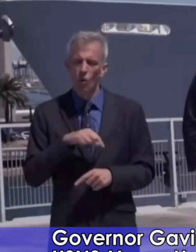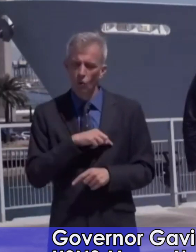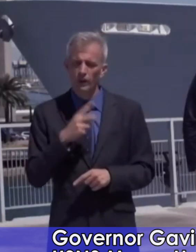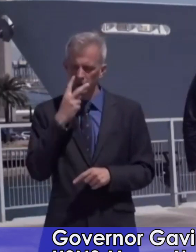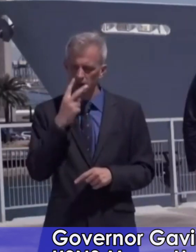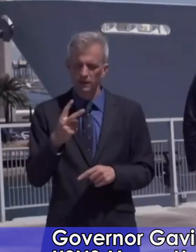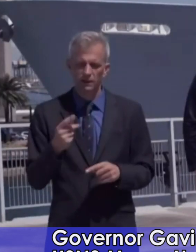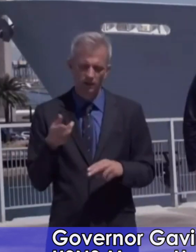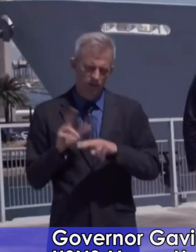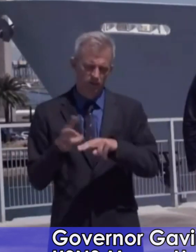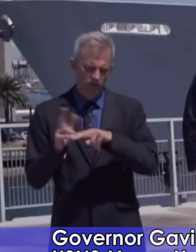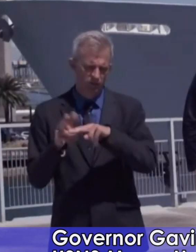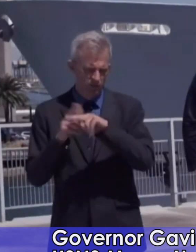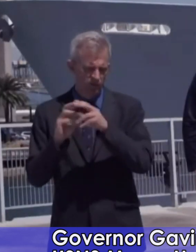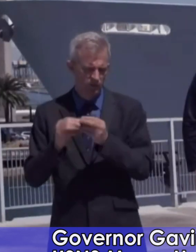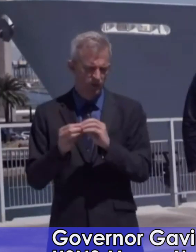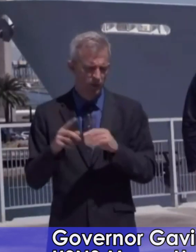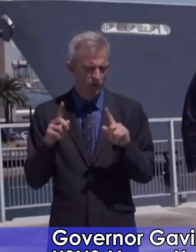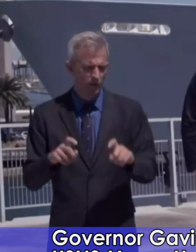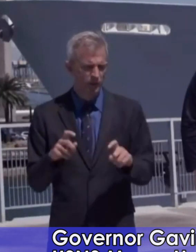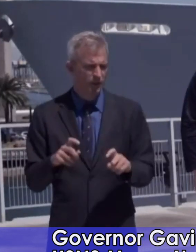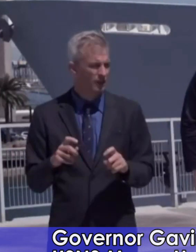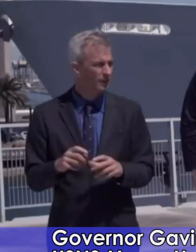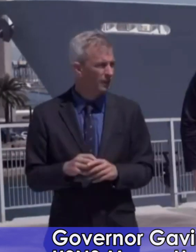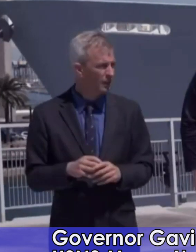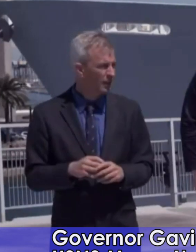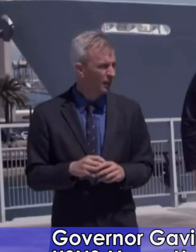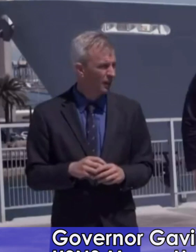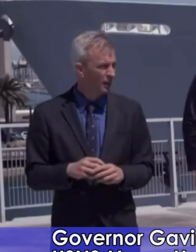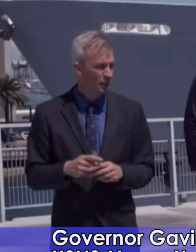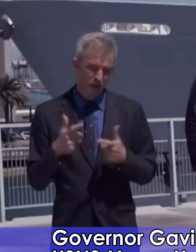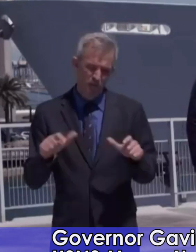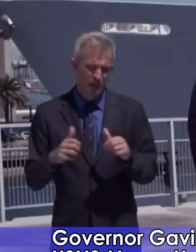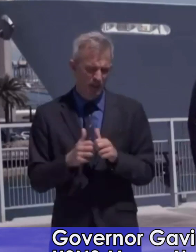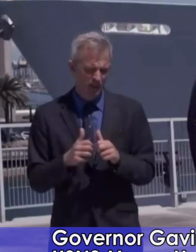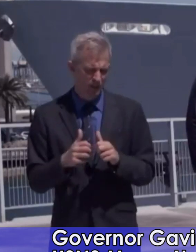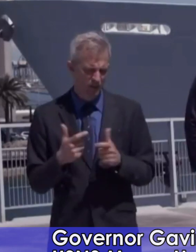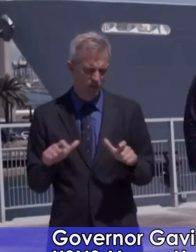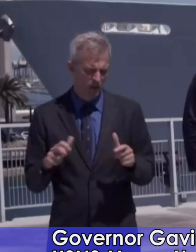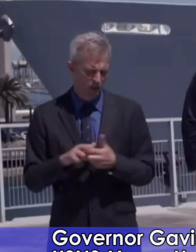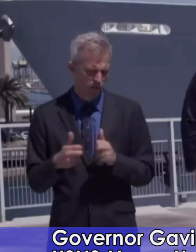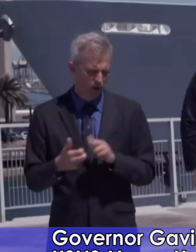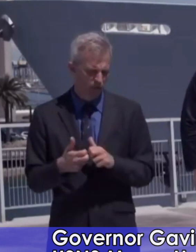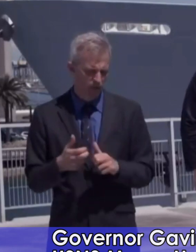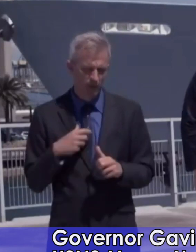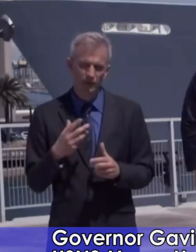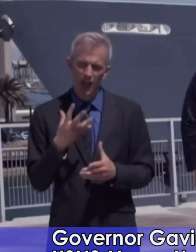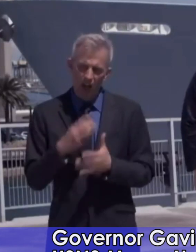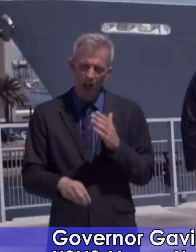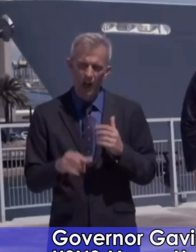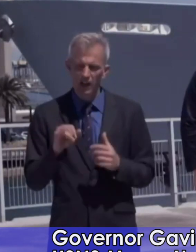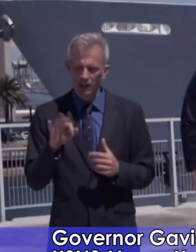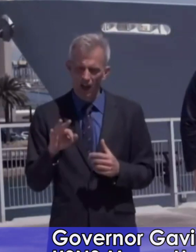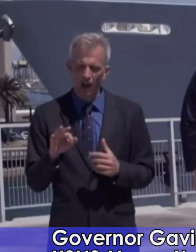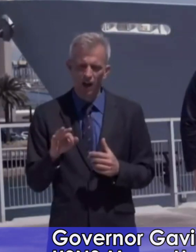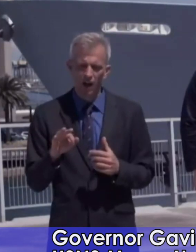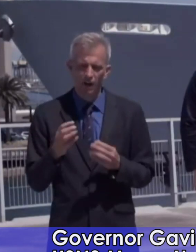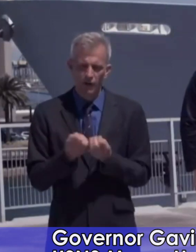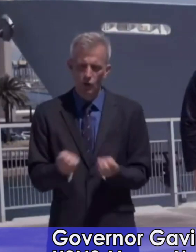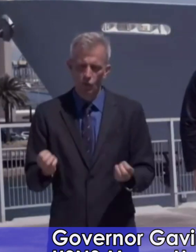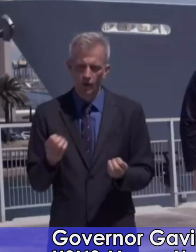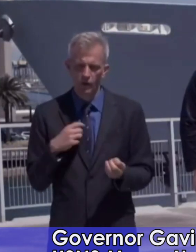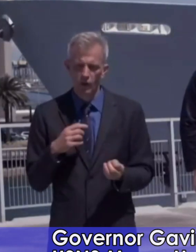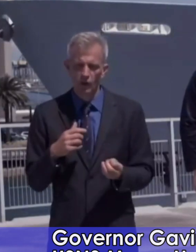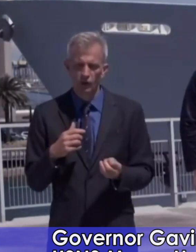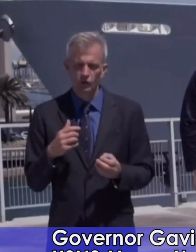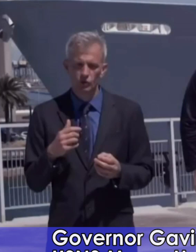Our big issue has been for the 22 labs. I've been crystal clear for 2 weeks, lack of RNA extraction kits, lack of reagents. And now